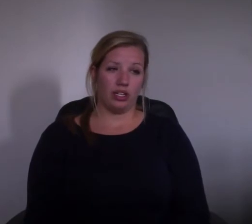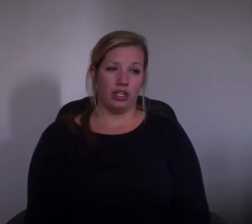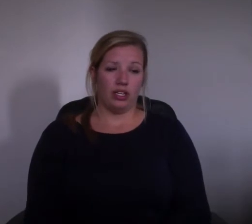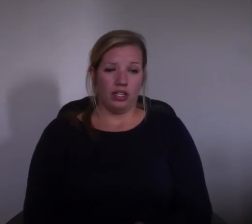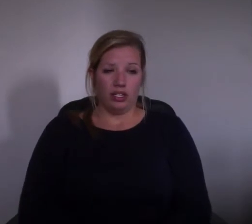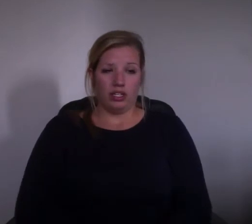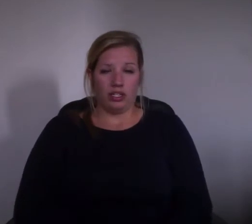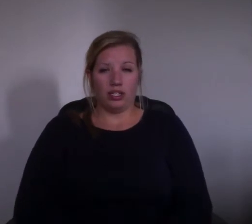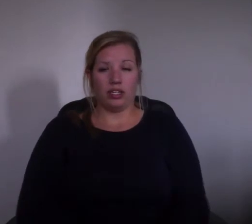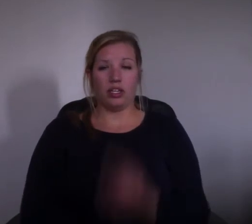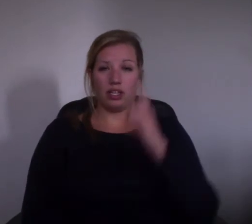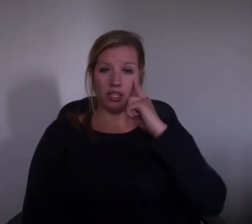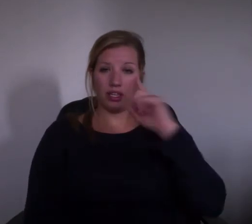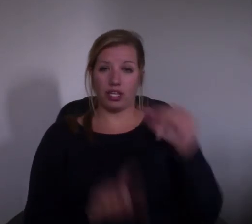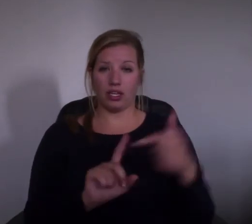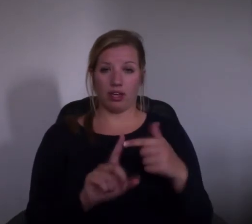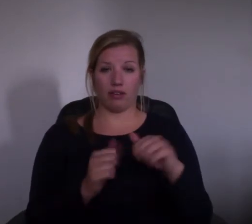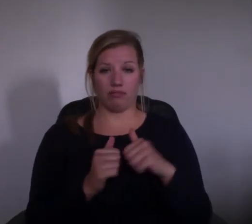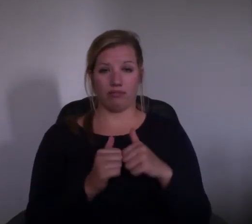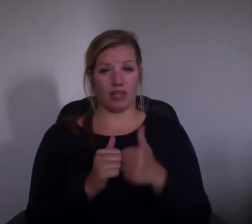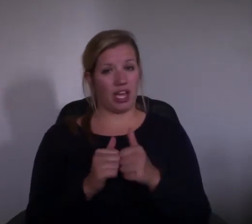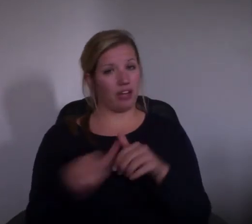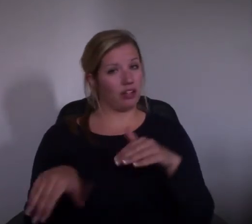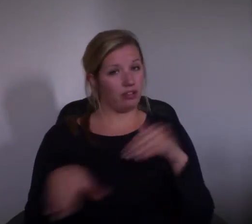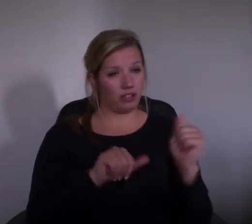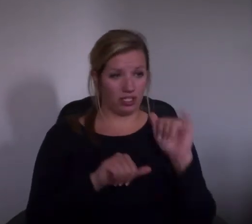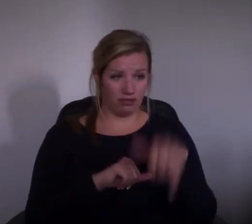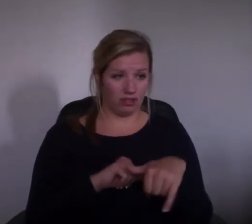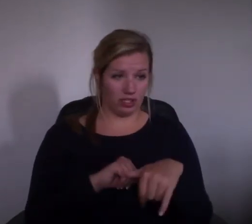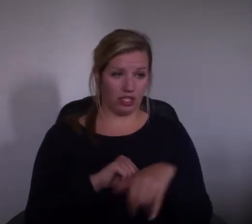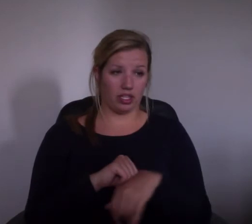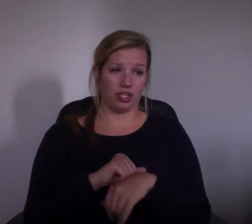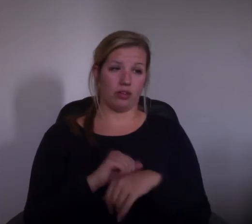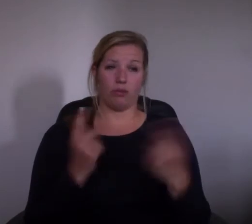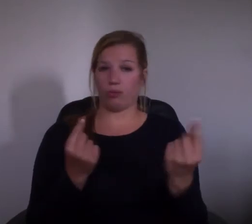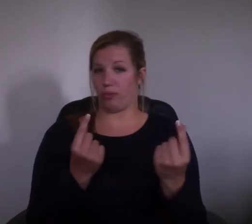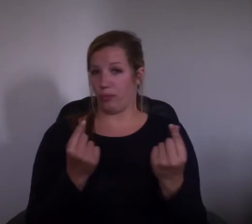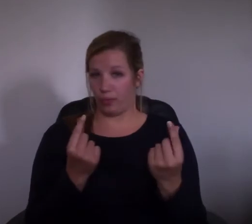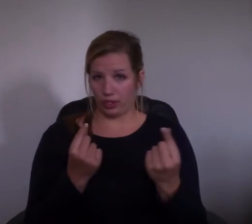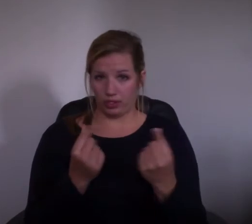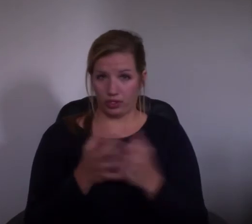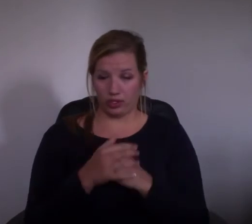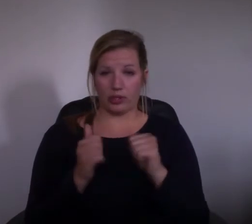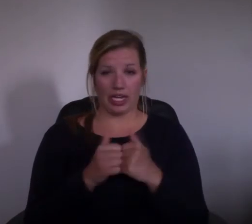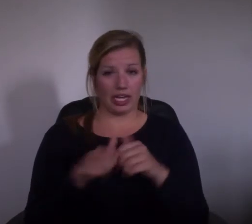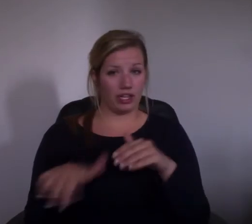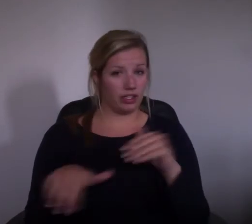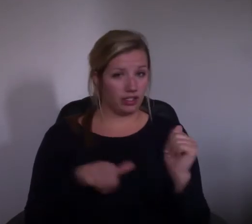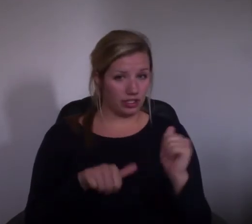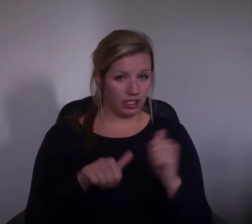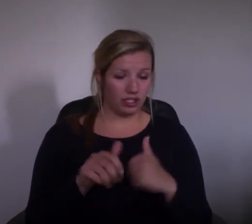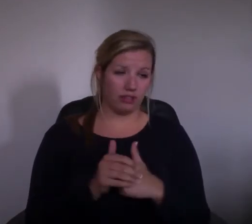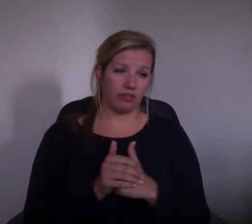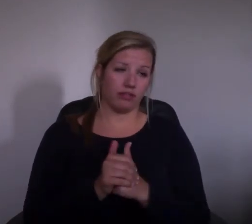then think about how you're going to evacuate. What routes would you take? And you have to keep in mind that hazards can come from different